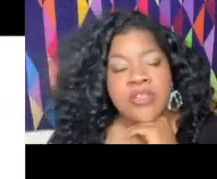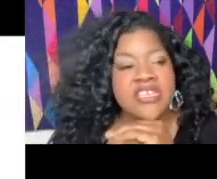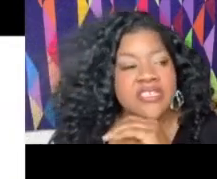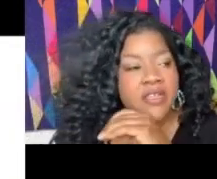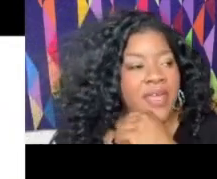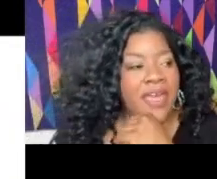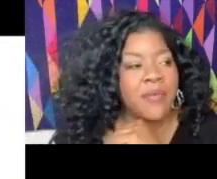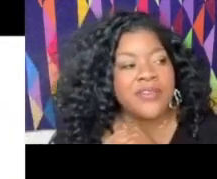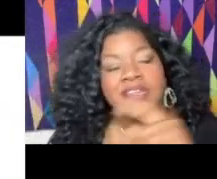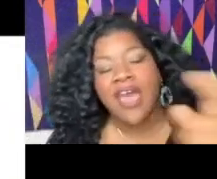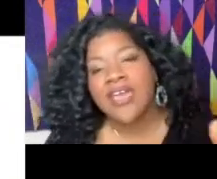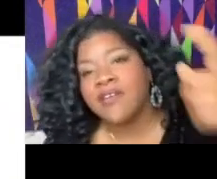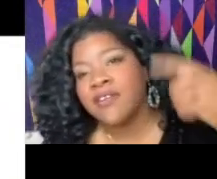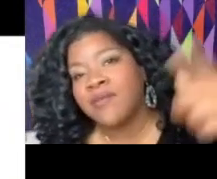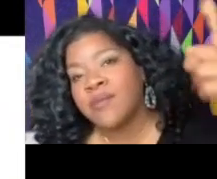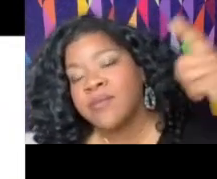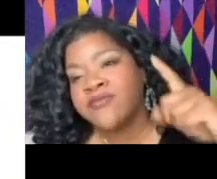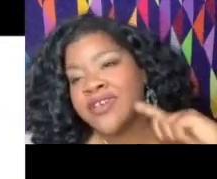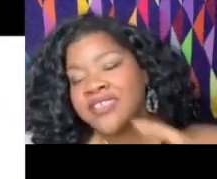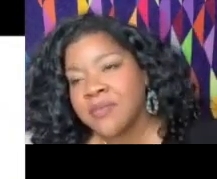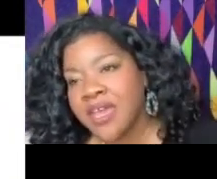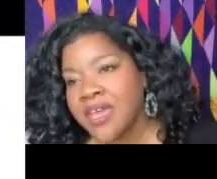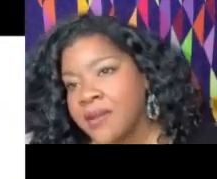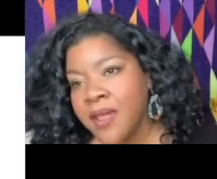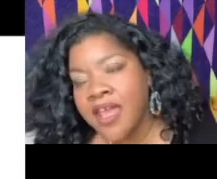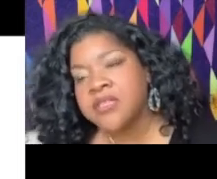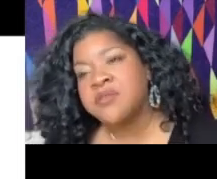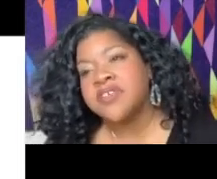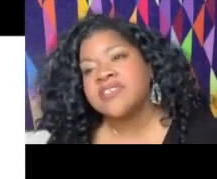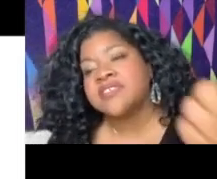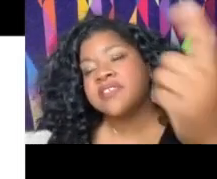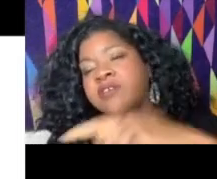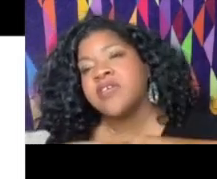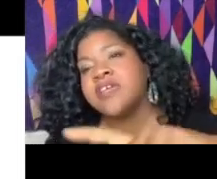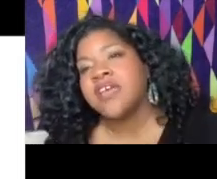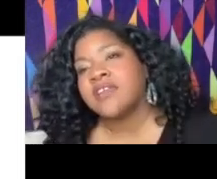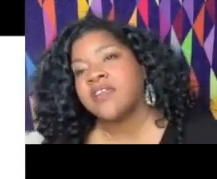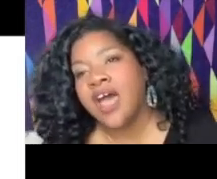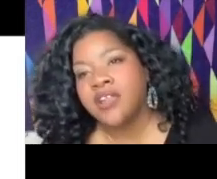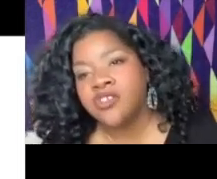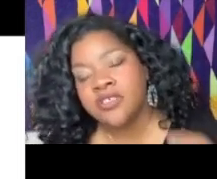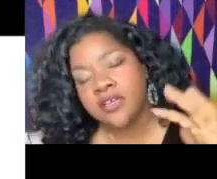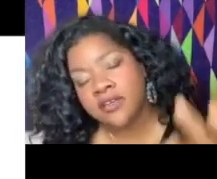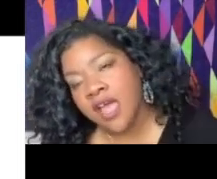Whenever the police kill a Black person, I hear that woman's voice in my head. And so this is literally